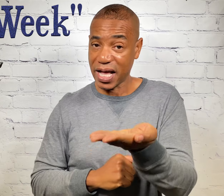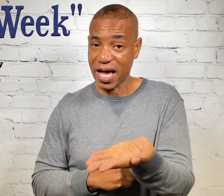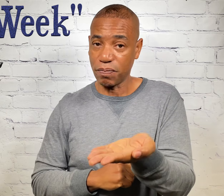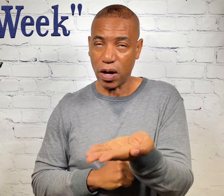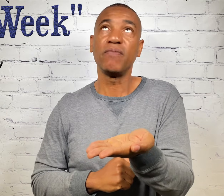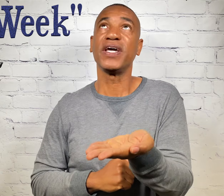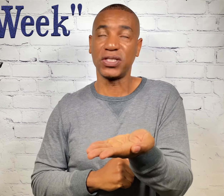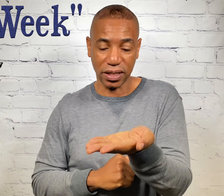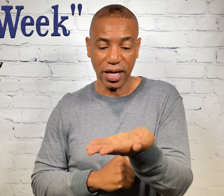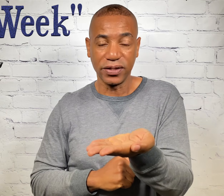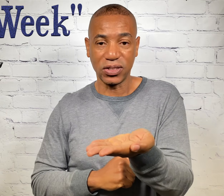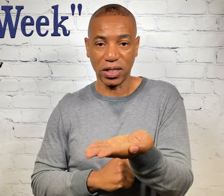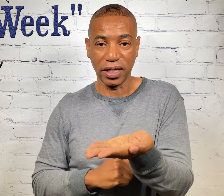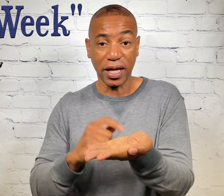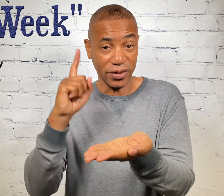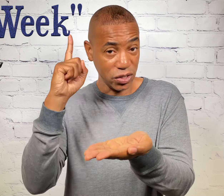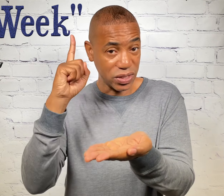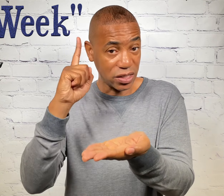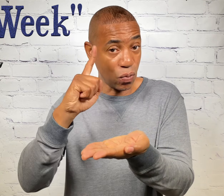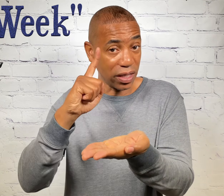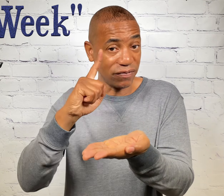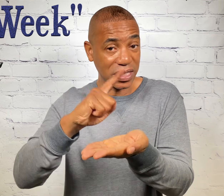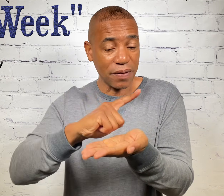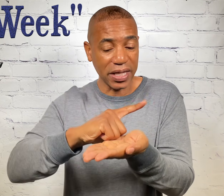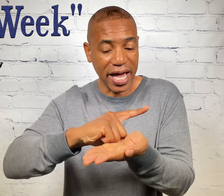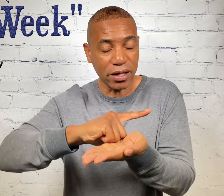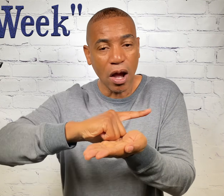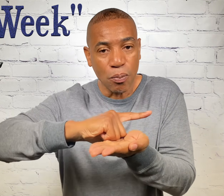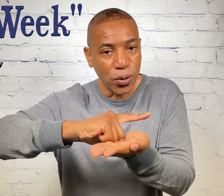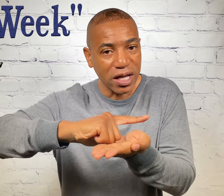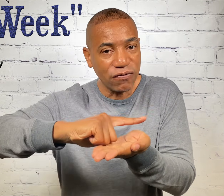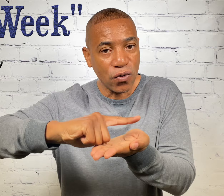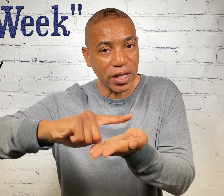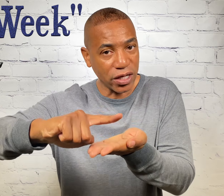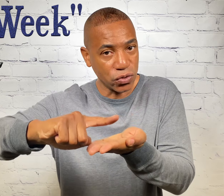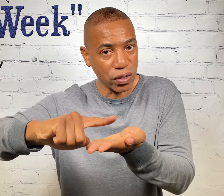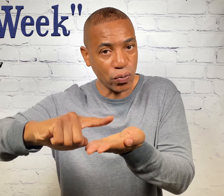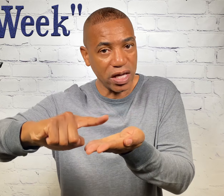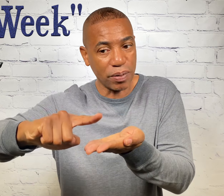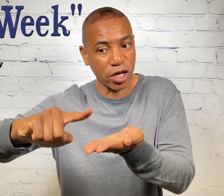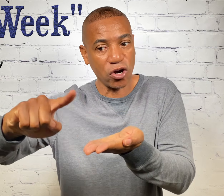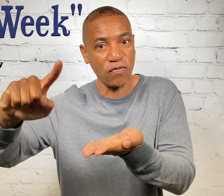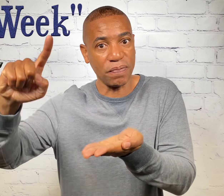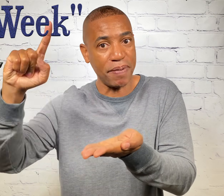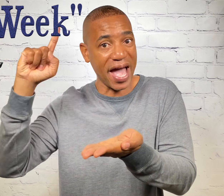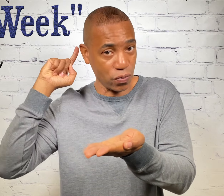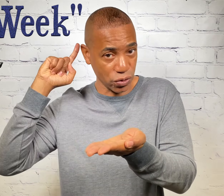hand, palm facing the ceiling, then you take the one of the dominant hand, bring it forward like you're doing week, but curve it backwards,